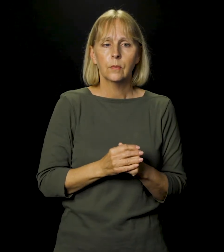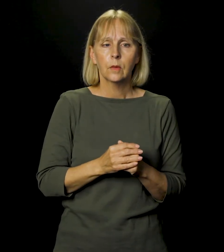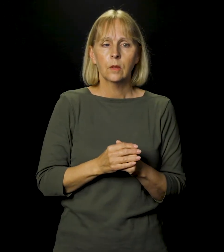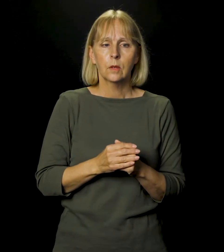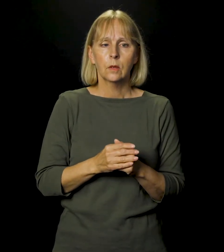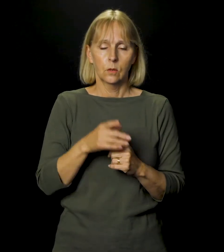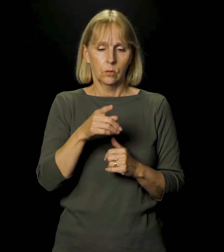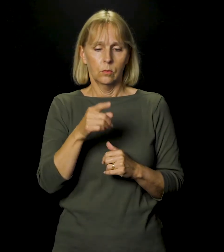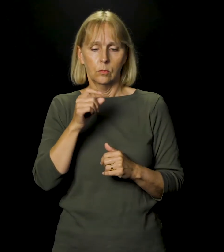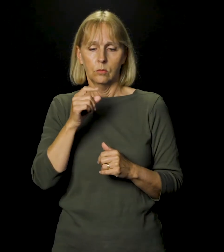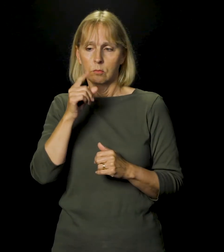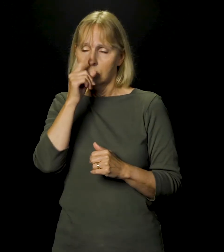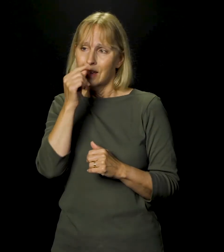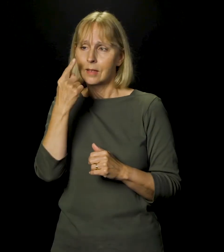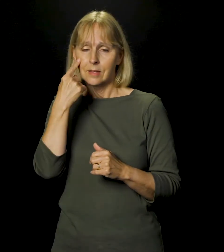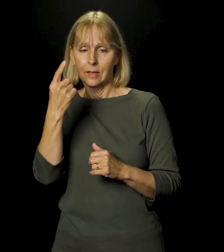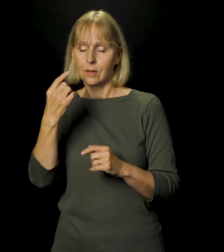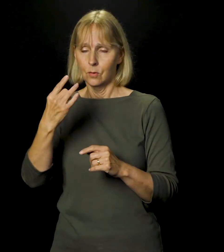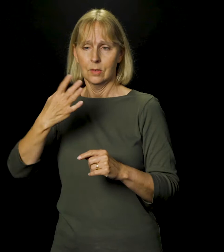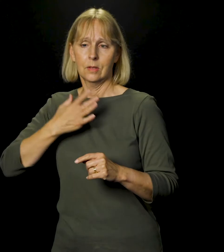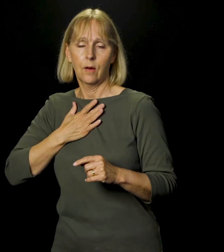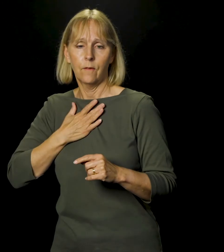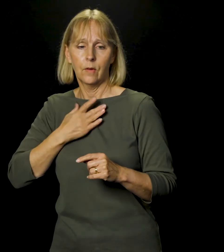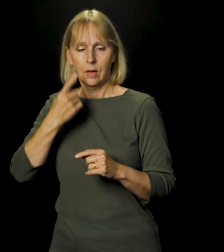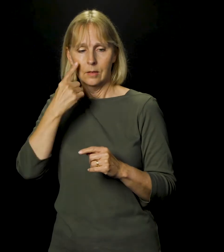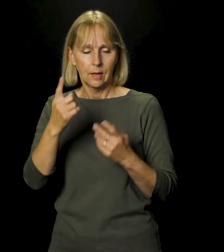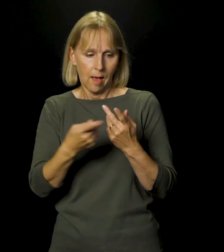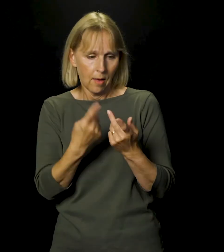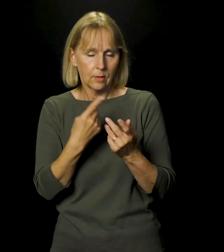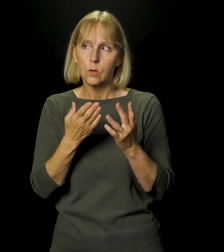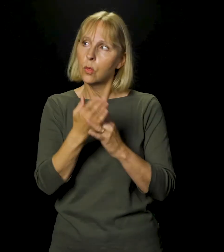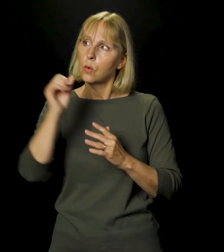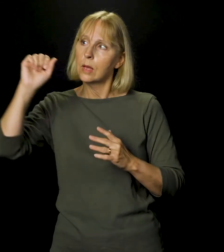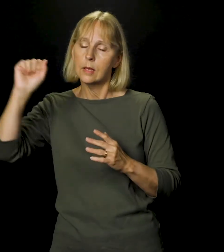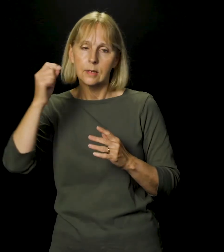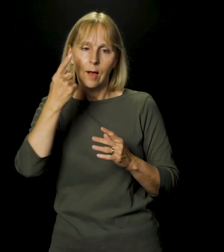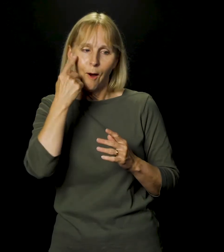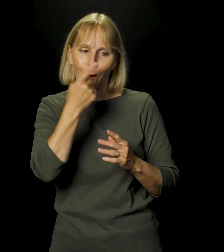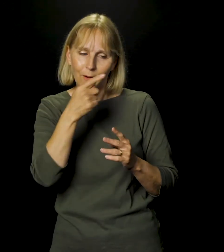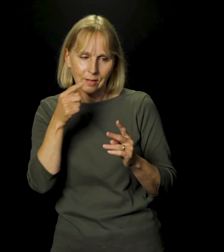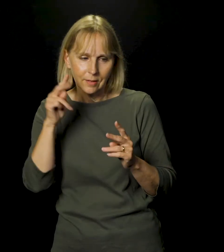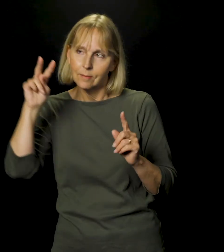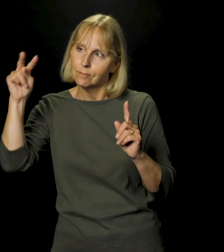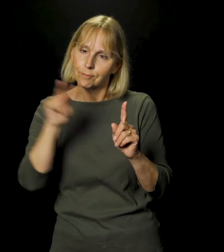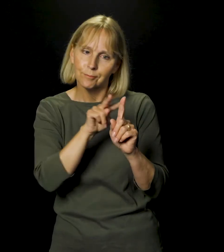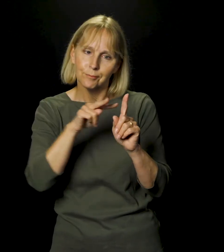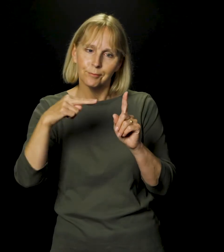yourself and you would see other people through God's eyes, not your own. And he is trustworthy.